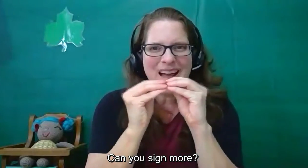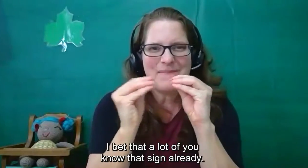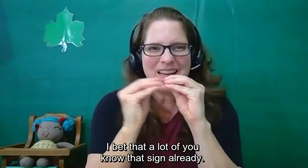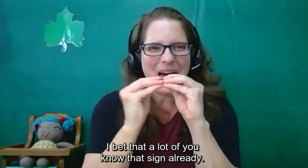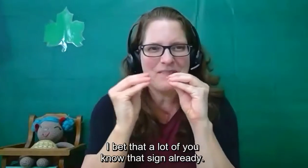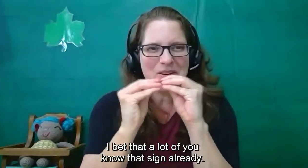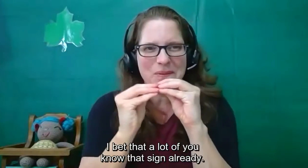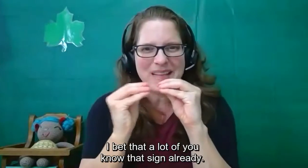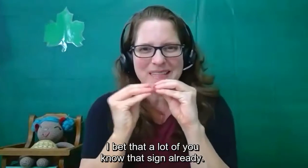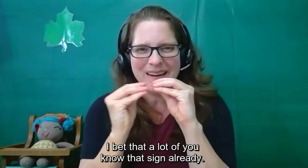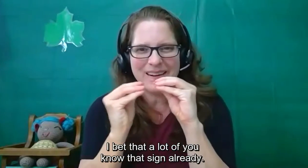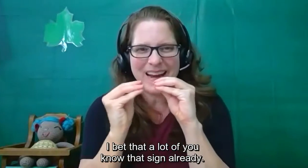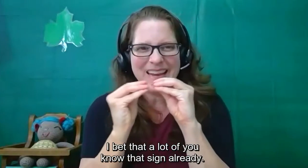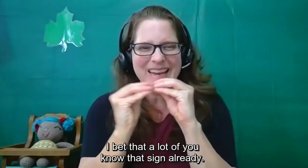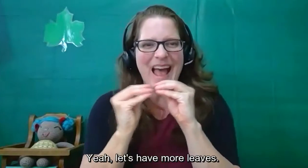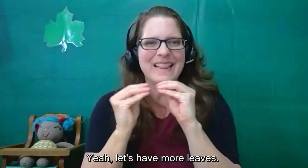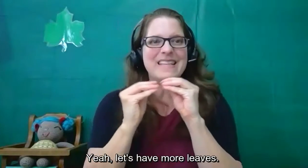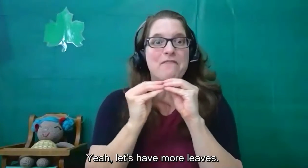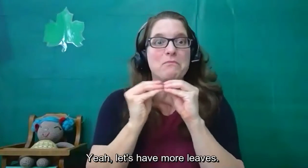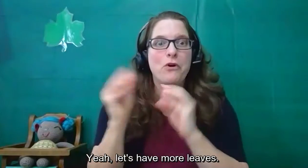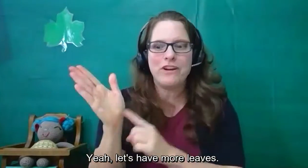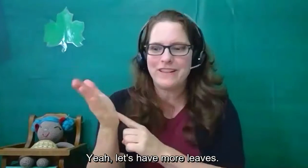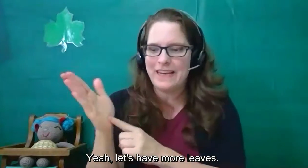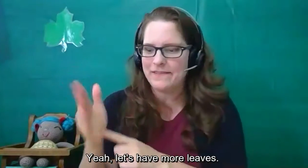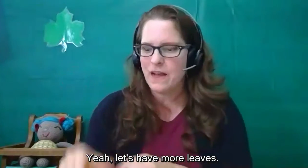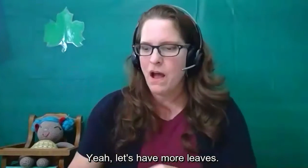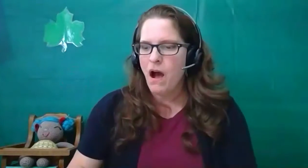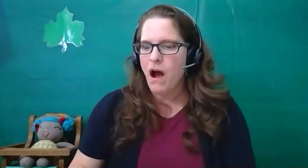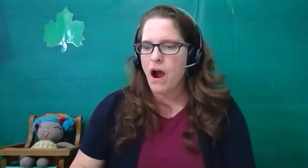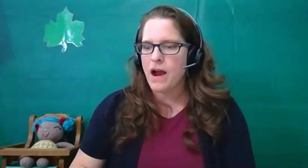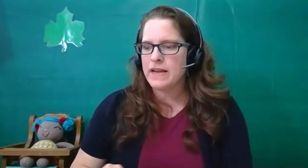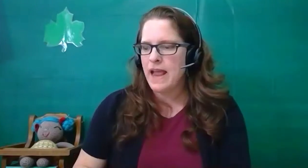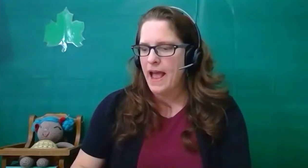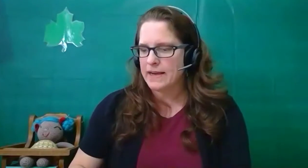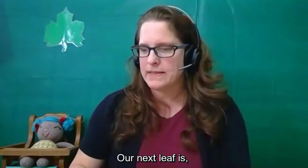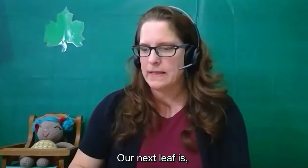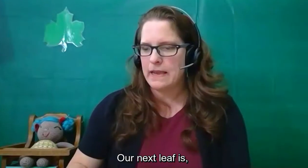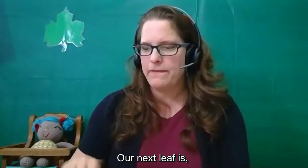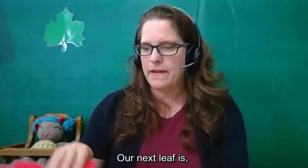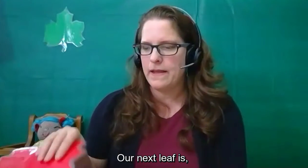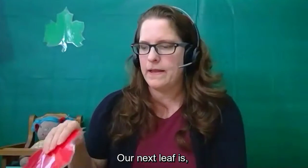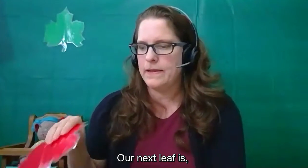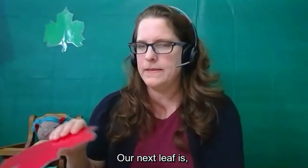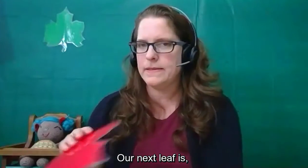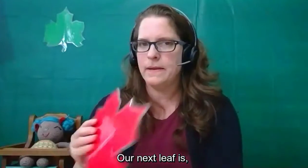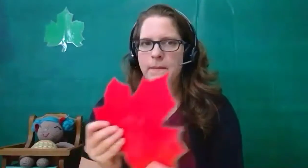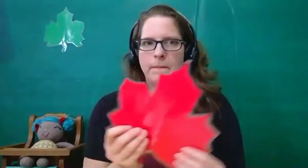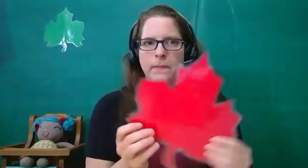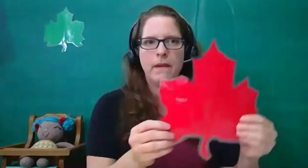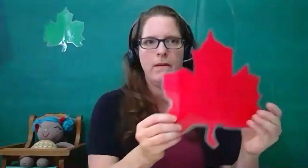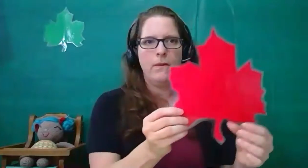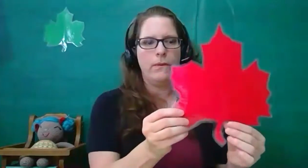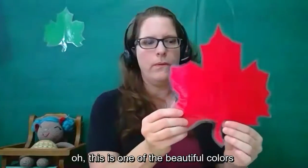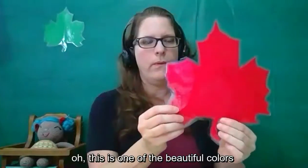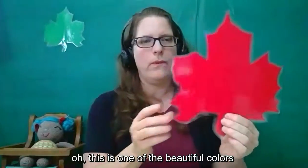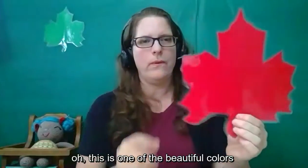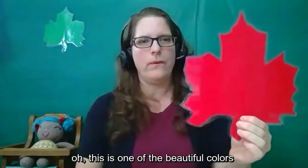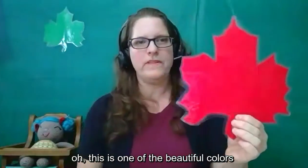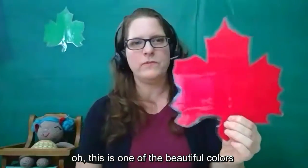bet a lot of you know that sign already. Yeah, let's have more leaves. Our next leaf is, oh, this is one of